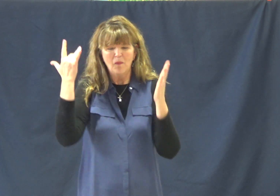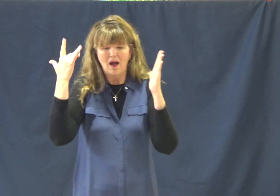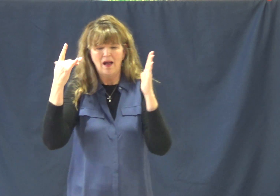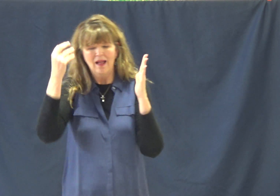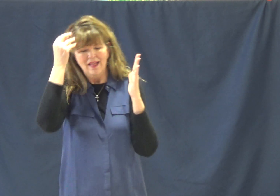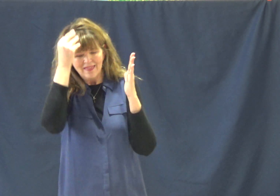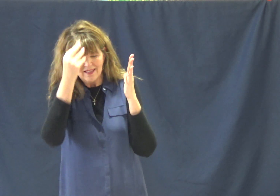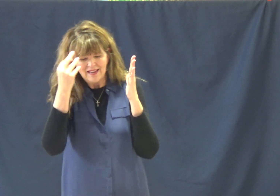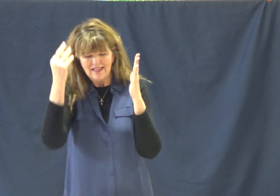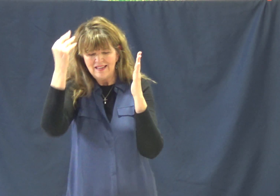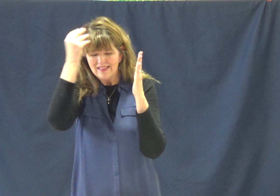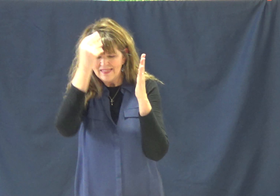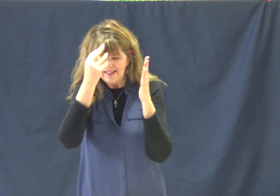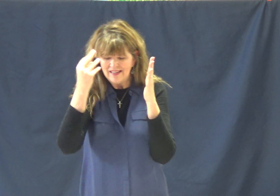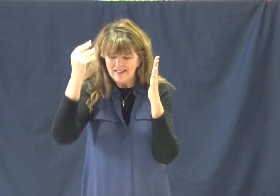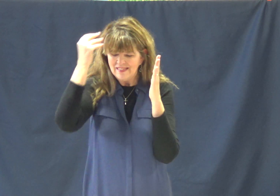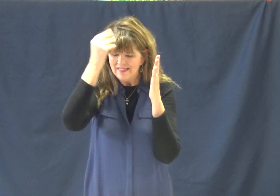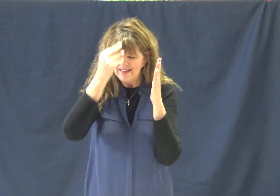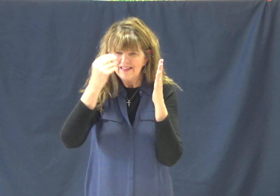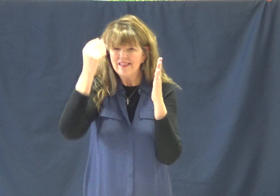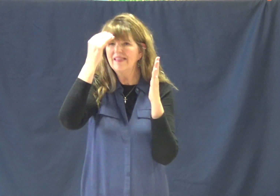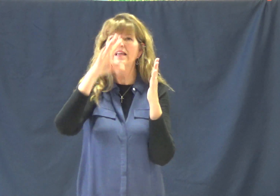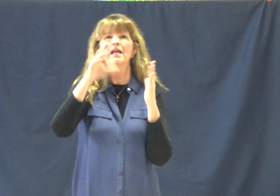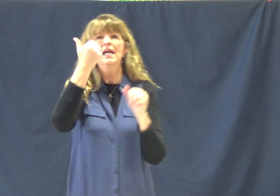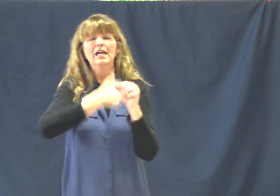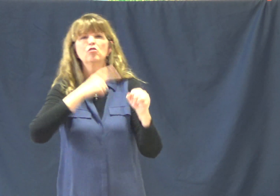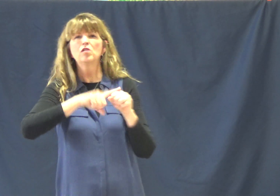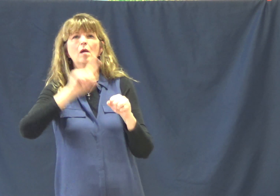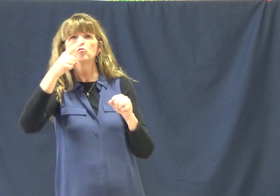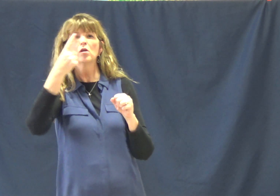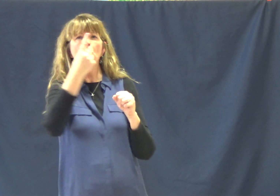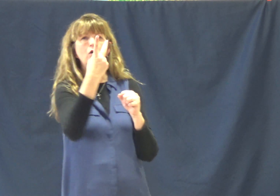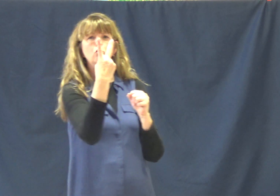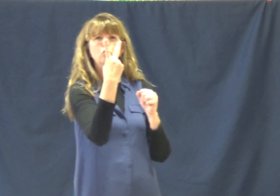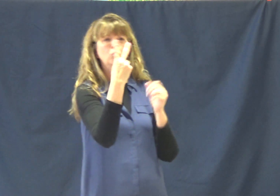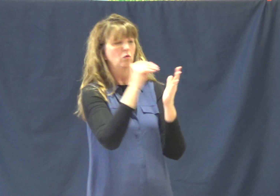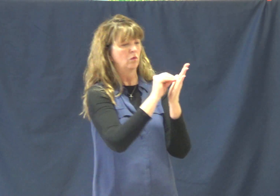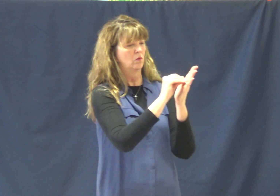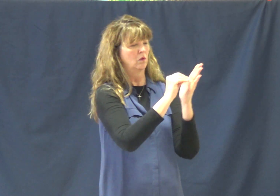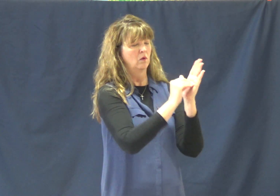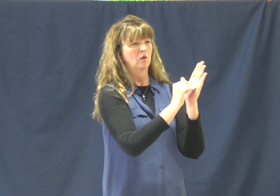How did it impact me and made a difference in my life?